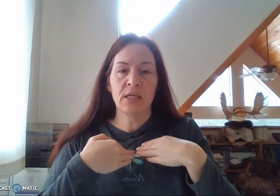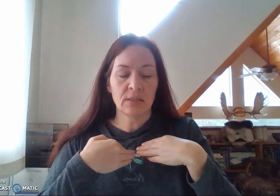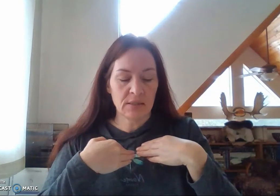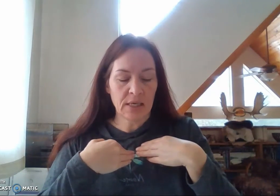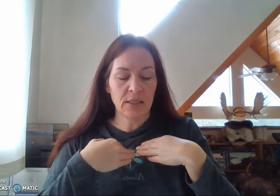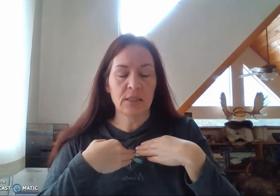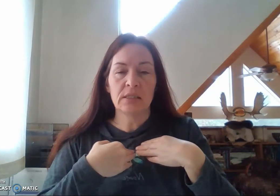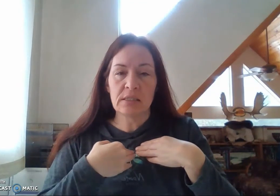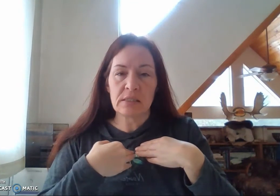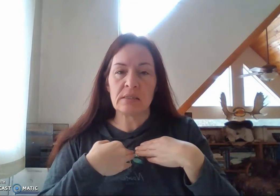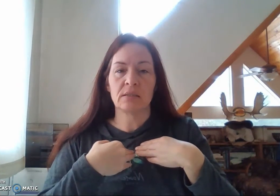Saturday, sight, s.